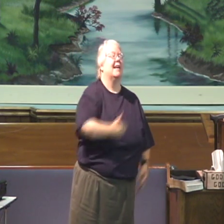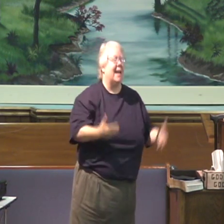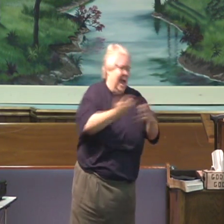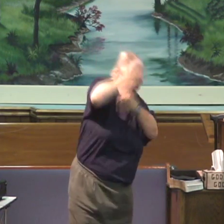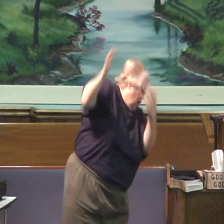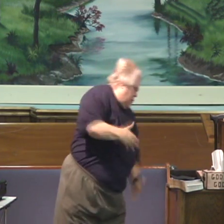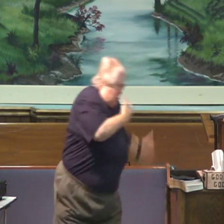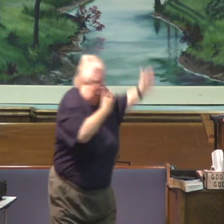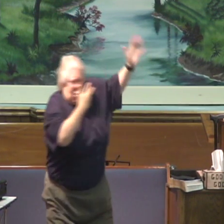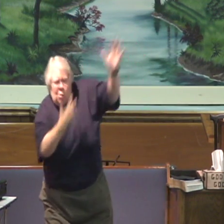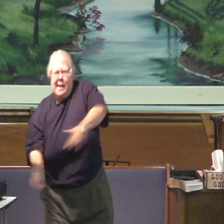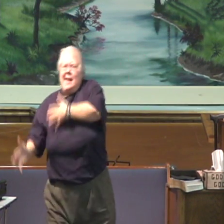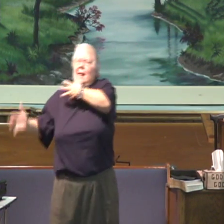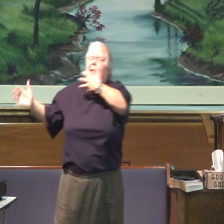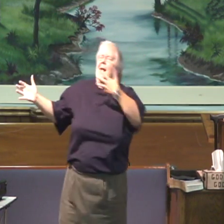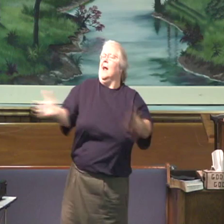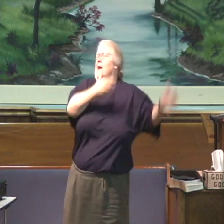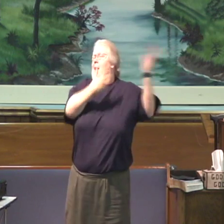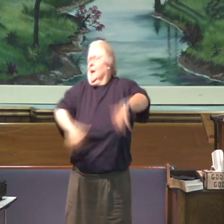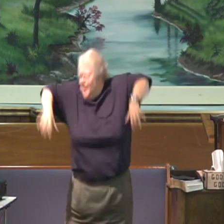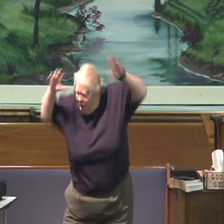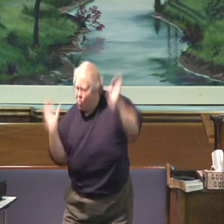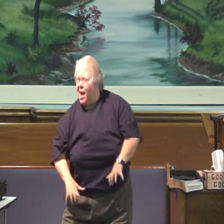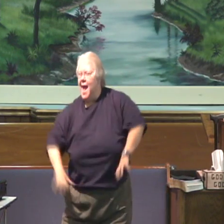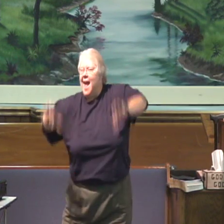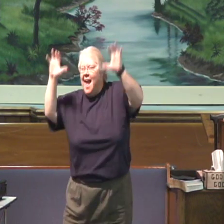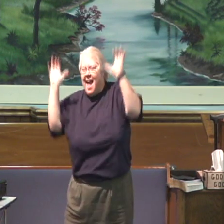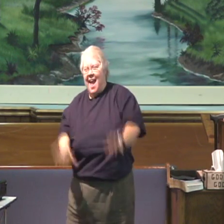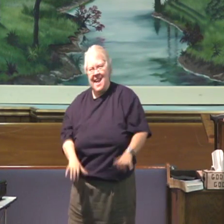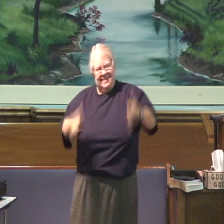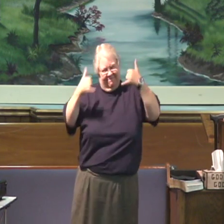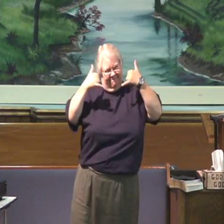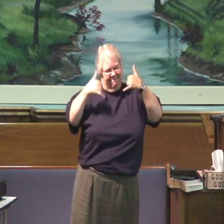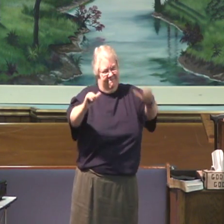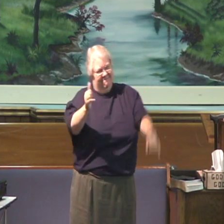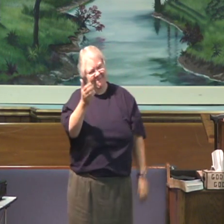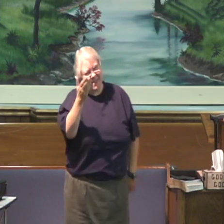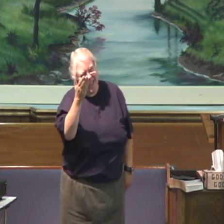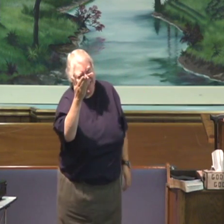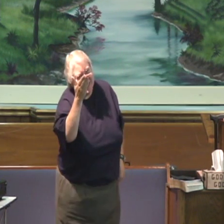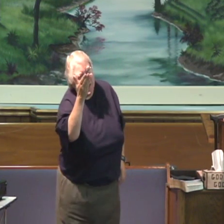The wind and rain, it's still.